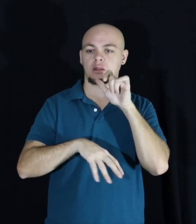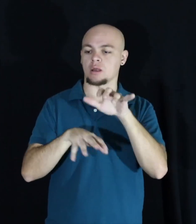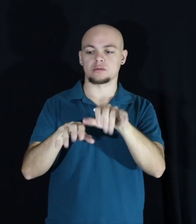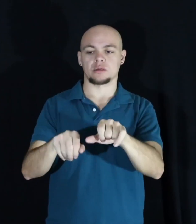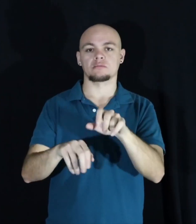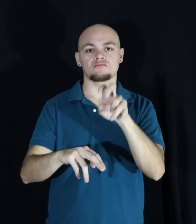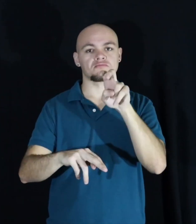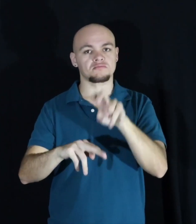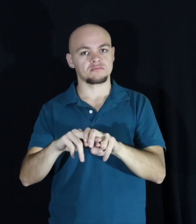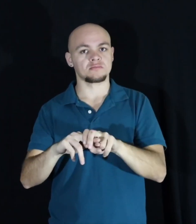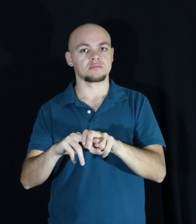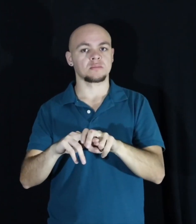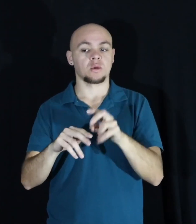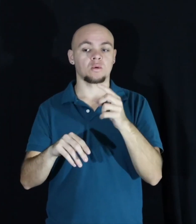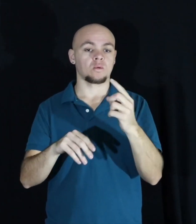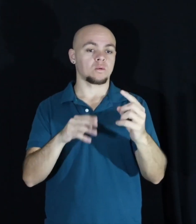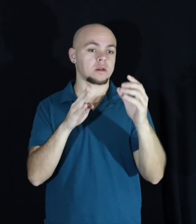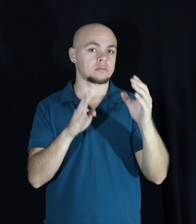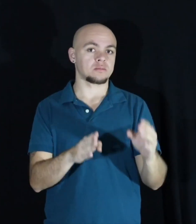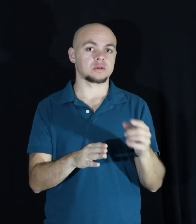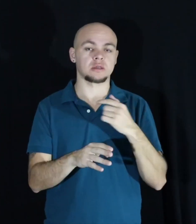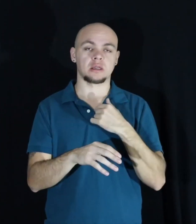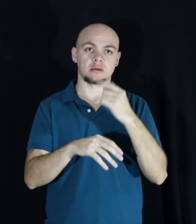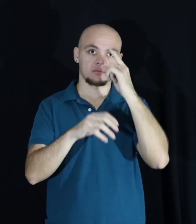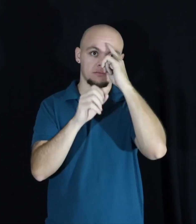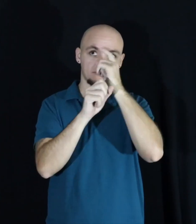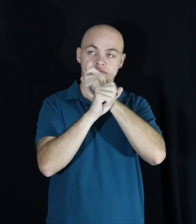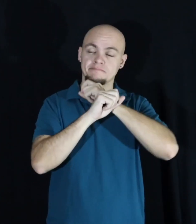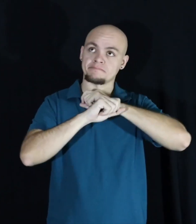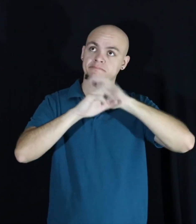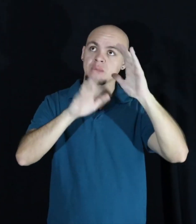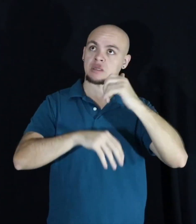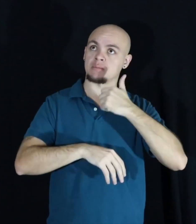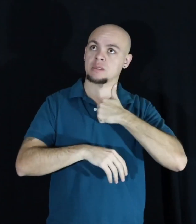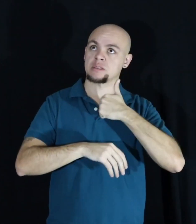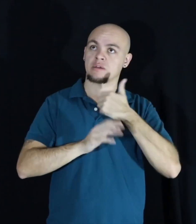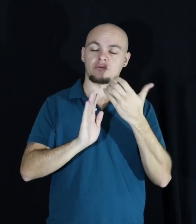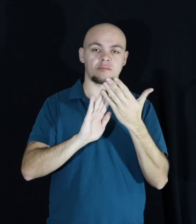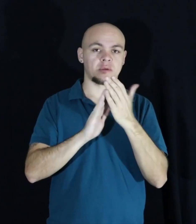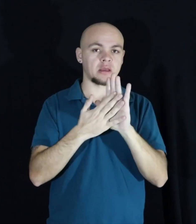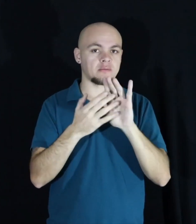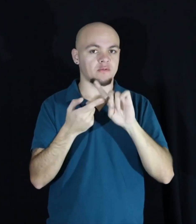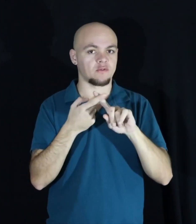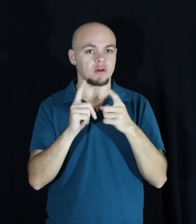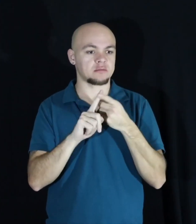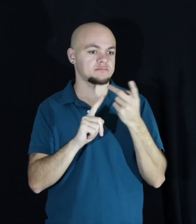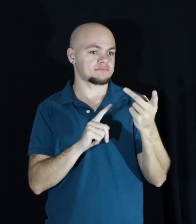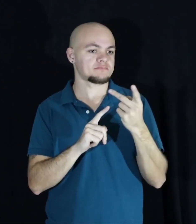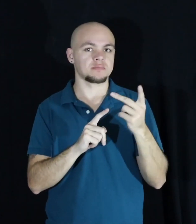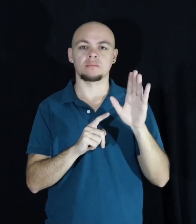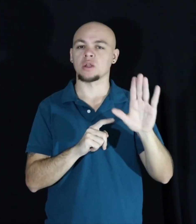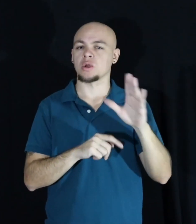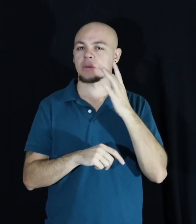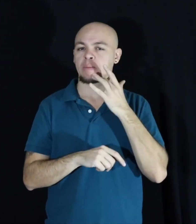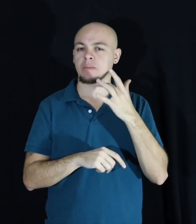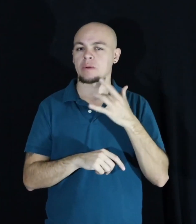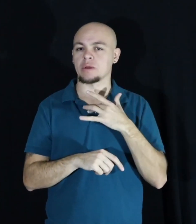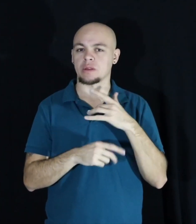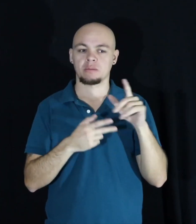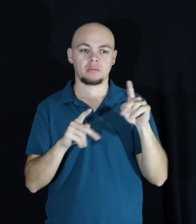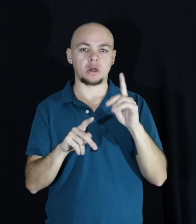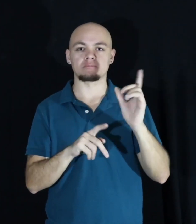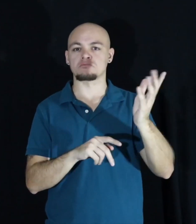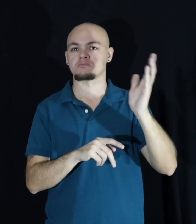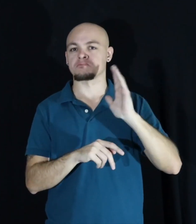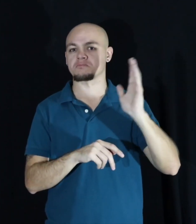only one person in my new class that I could actually imagine becoming friends with. We'd never been good friends, but I'd gone to her birthday parties, and we'd talked every